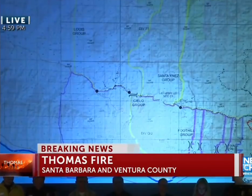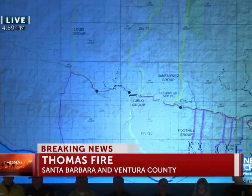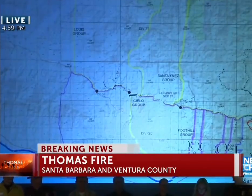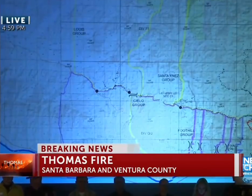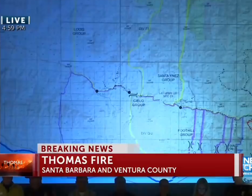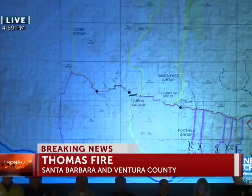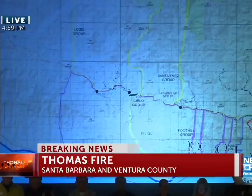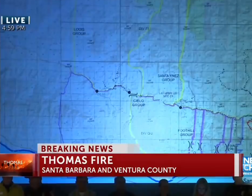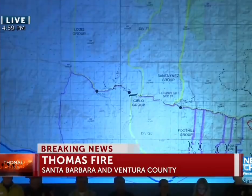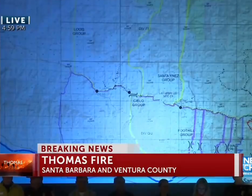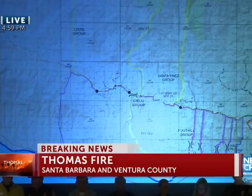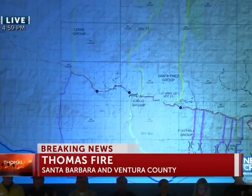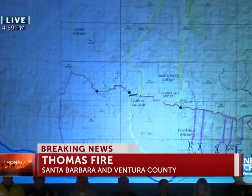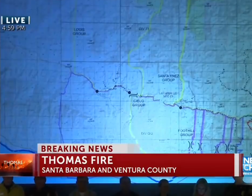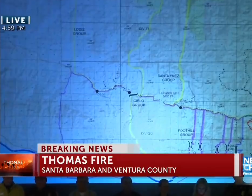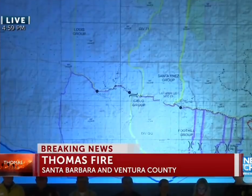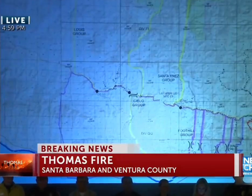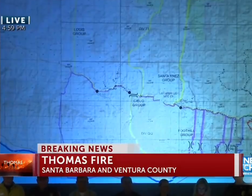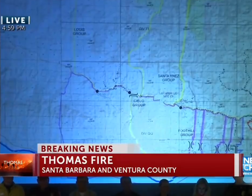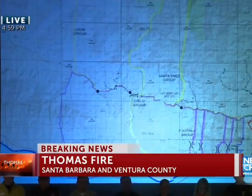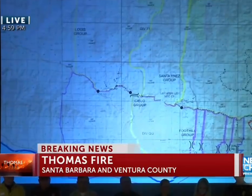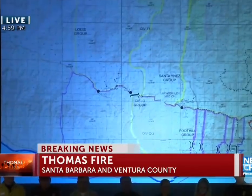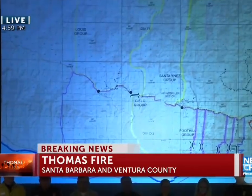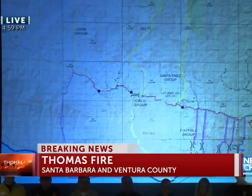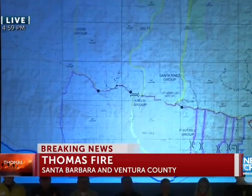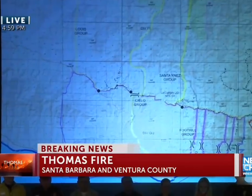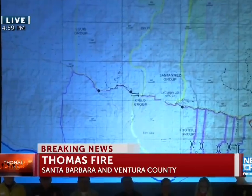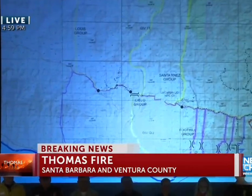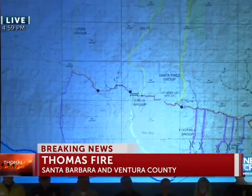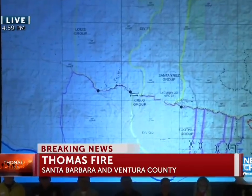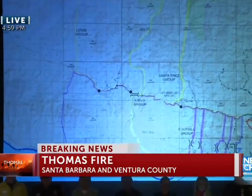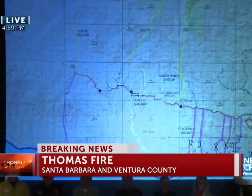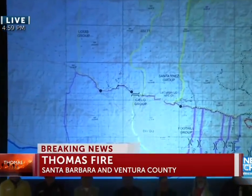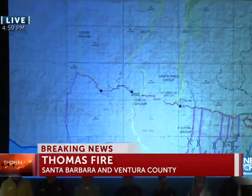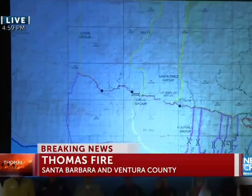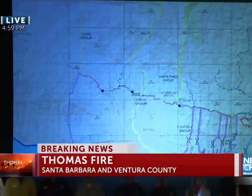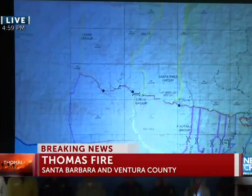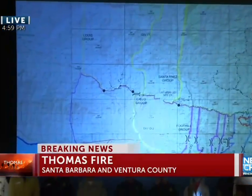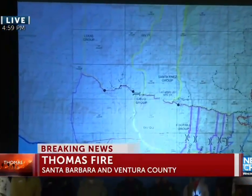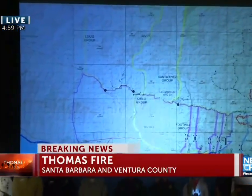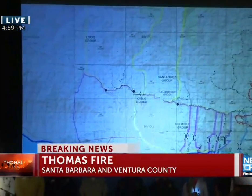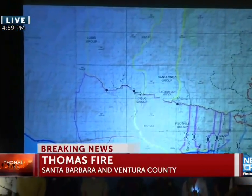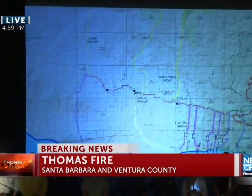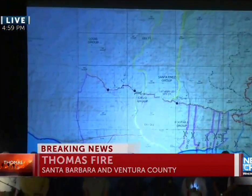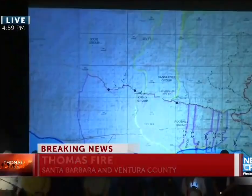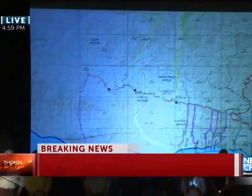How long after the ash stops or the fire stops will be